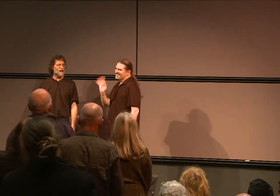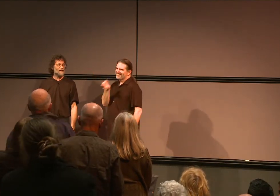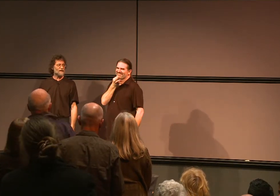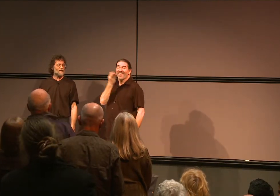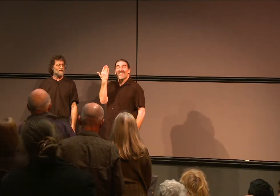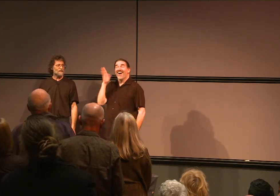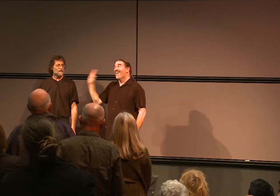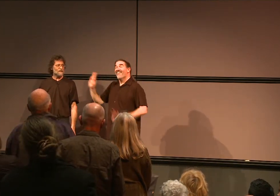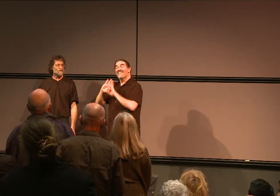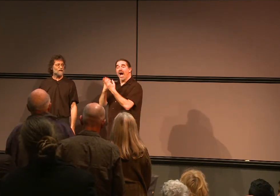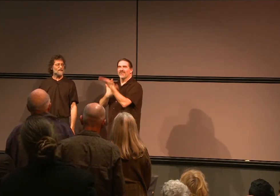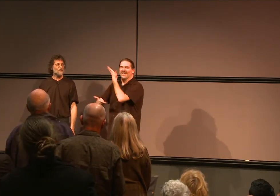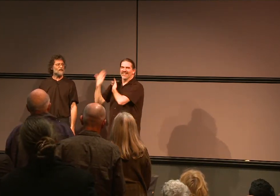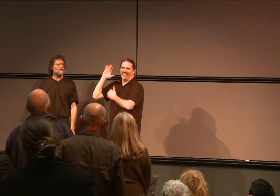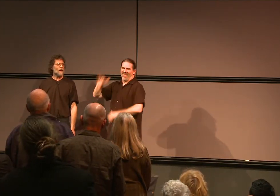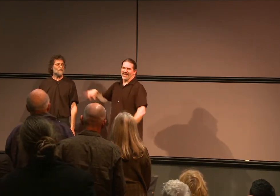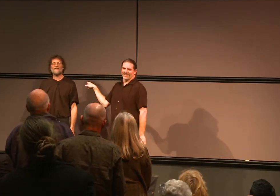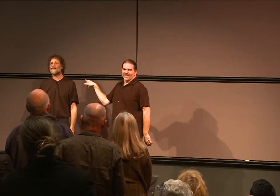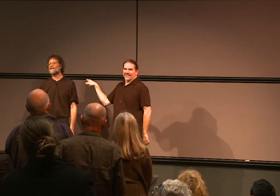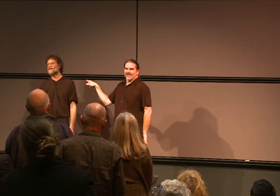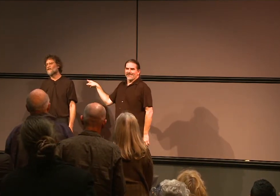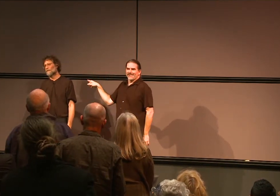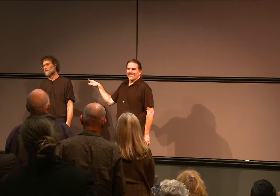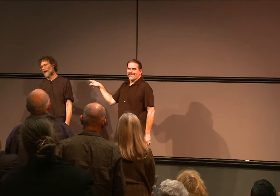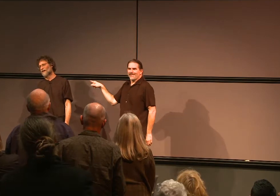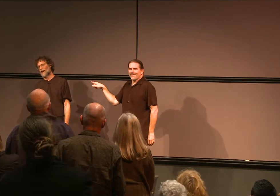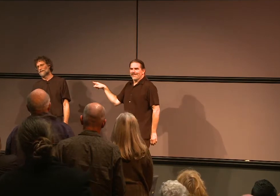Kenny is really good at that because that's his family background.